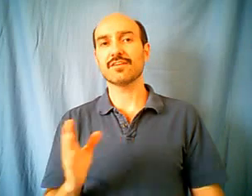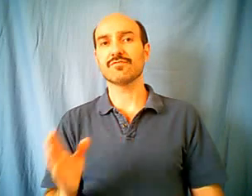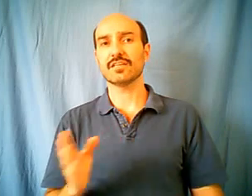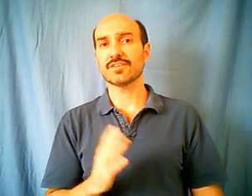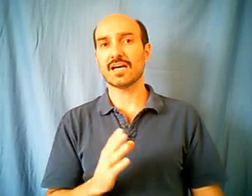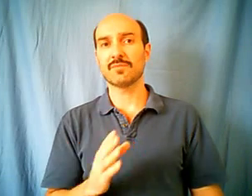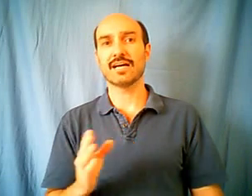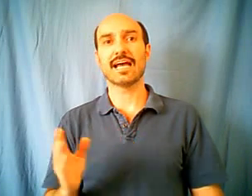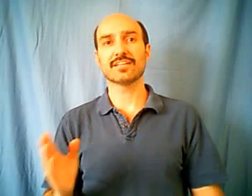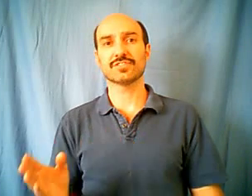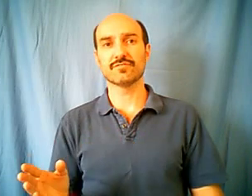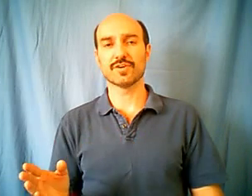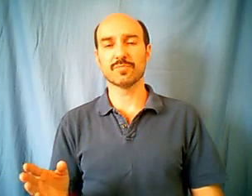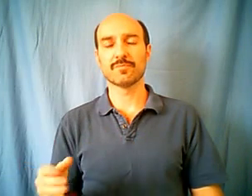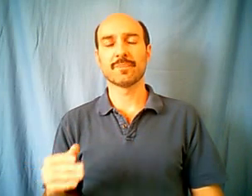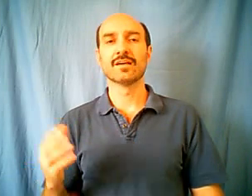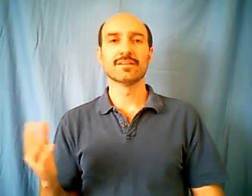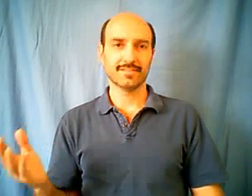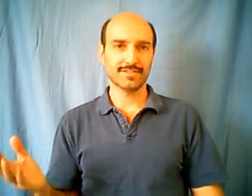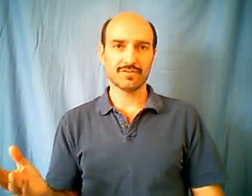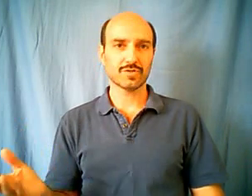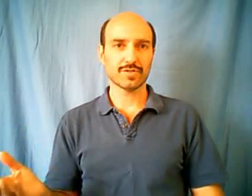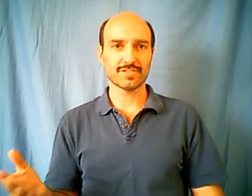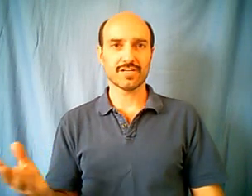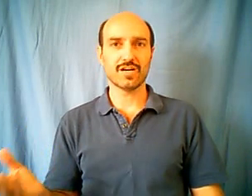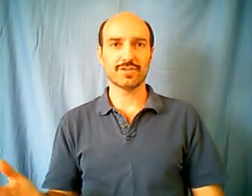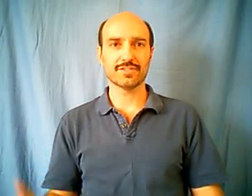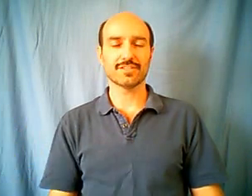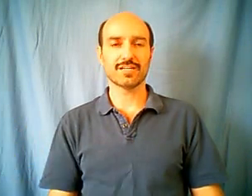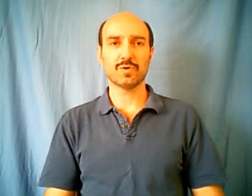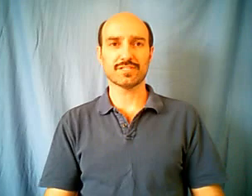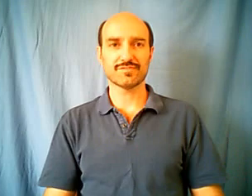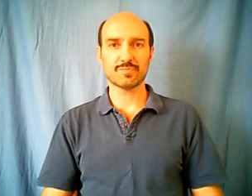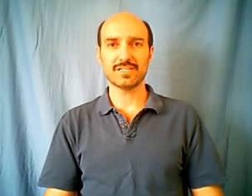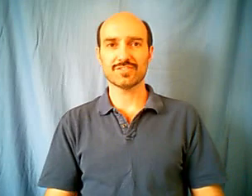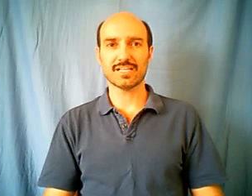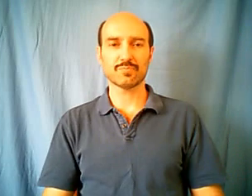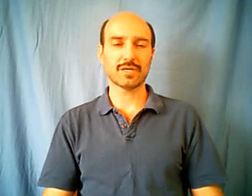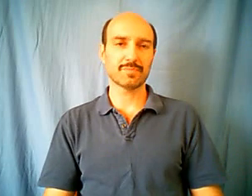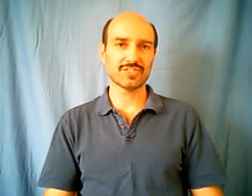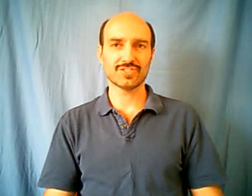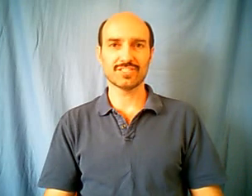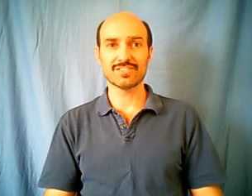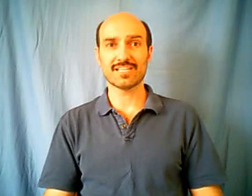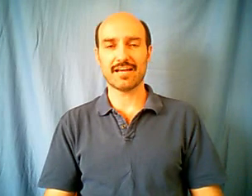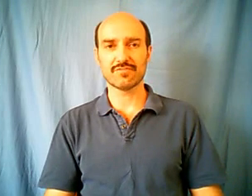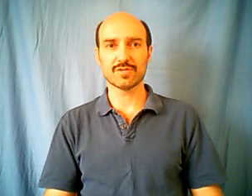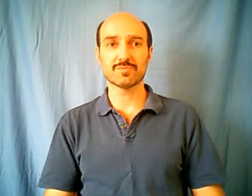T-N-A-V, time, noun, adjective, verb. You know, of course, there's other parts of speech like prepositions and adverbs and